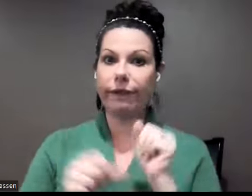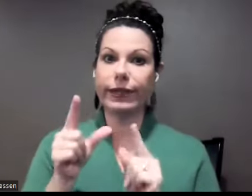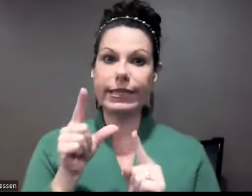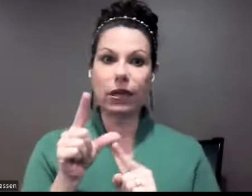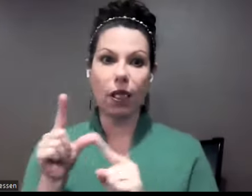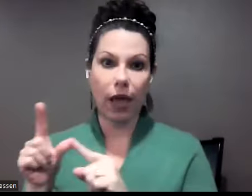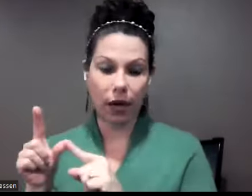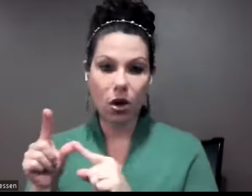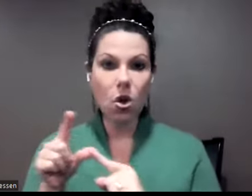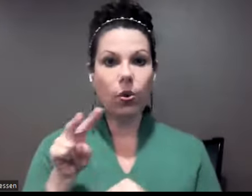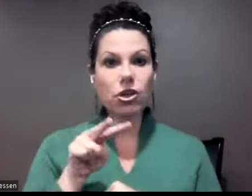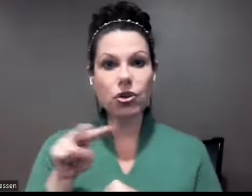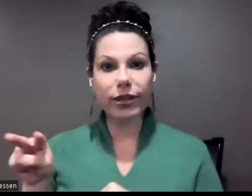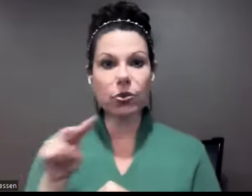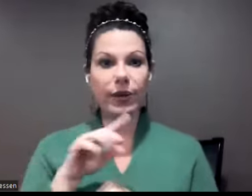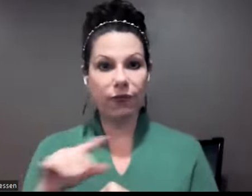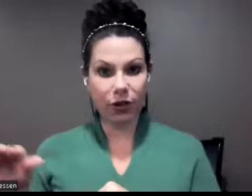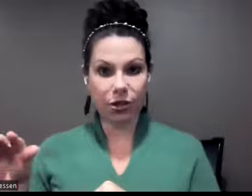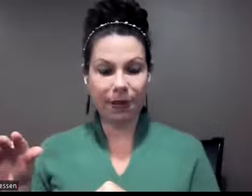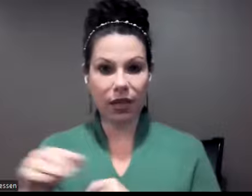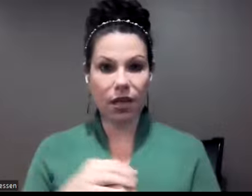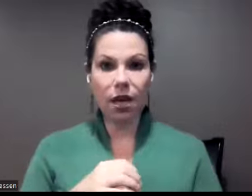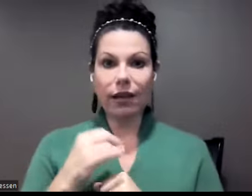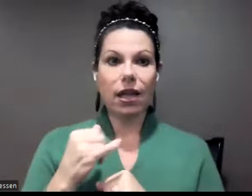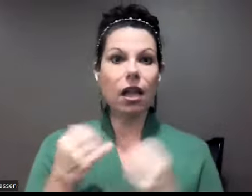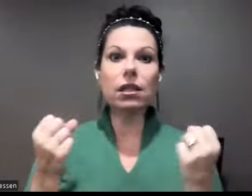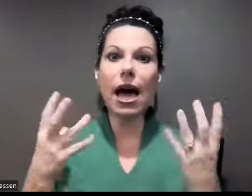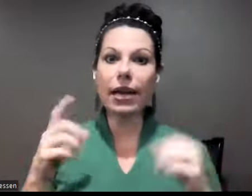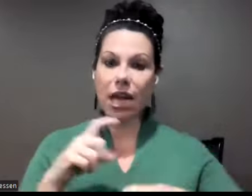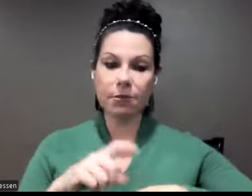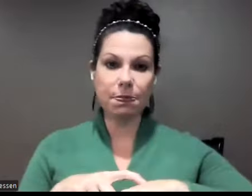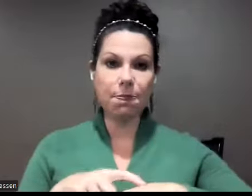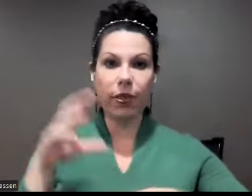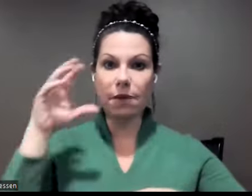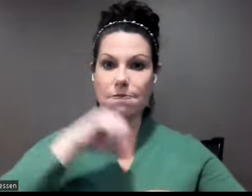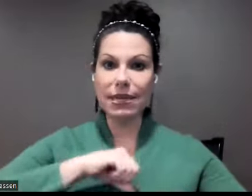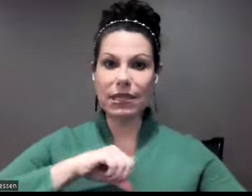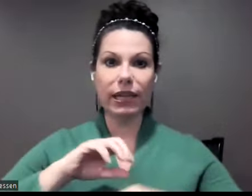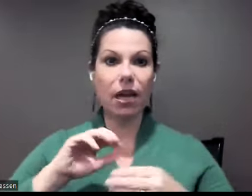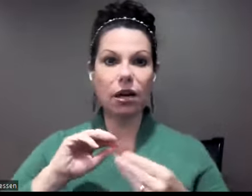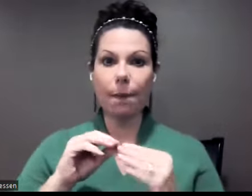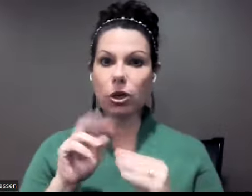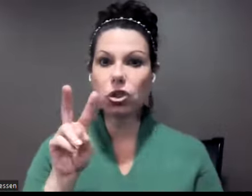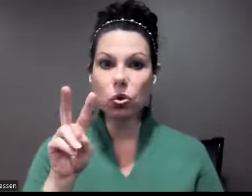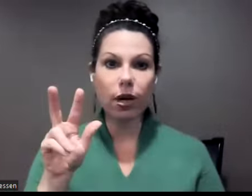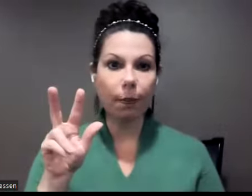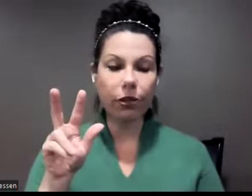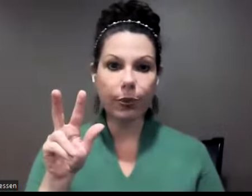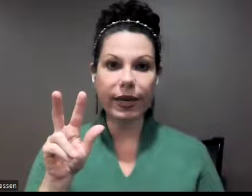every single letter when you're trying to read finger spelling. A lot of times people, they miss like letter number 2 or number 3,